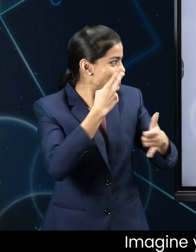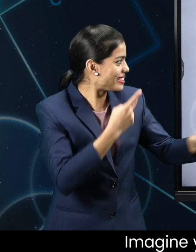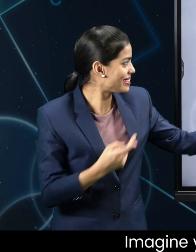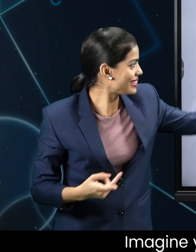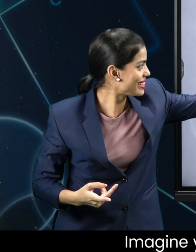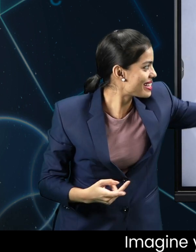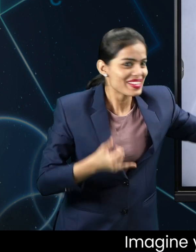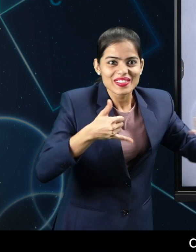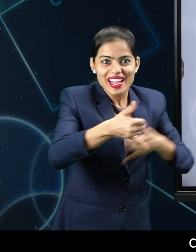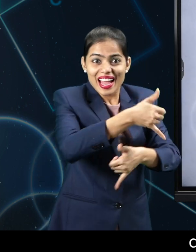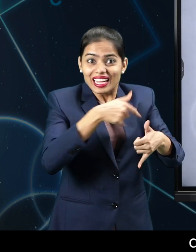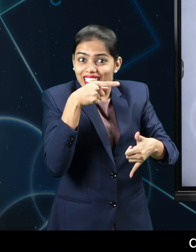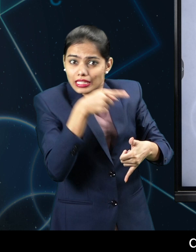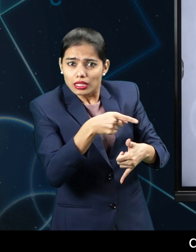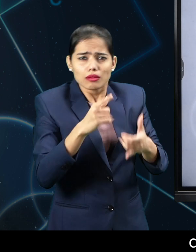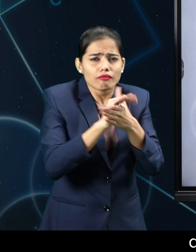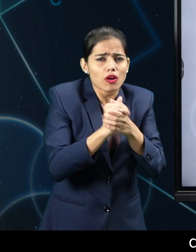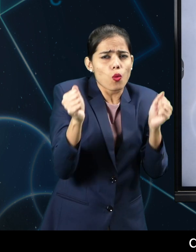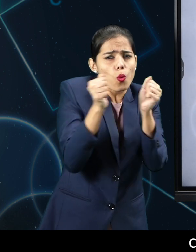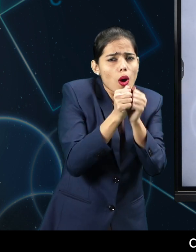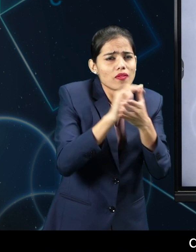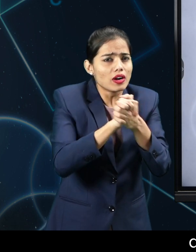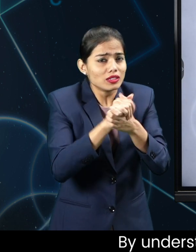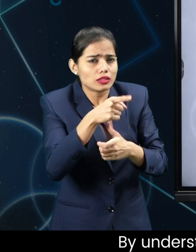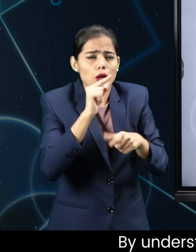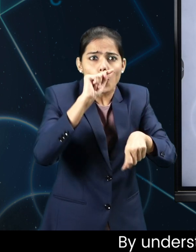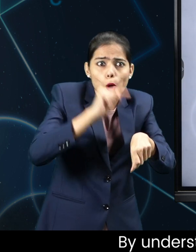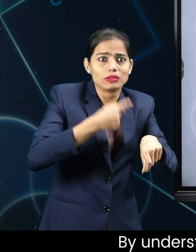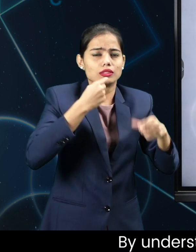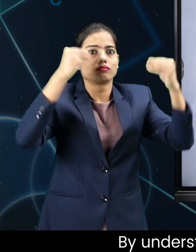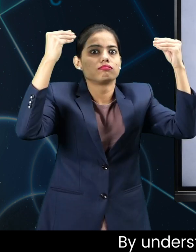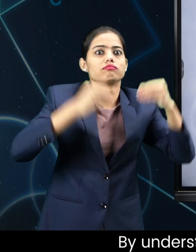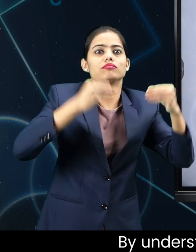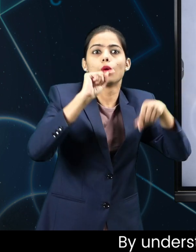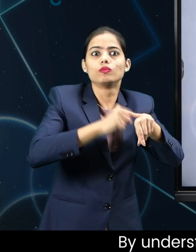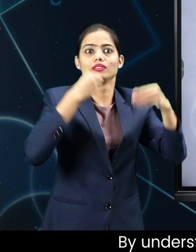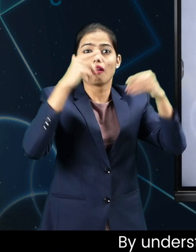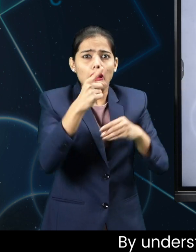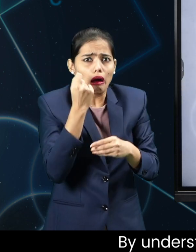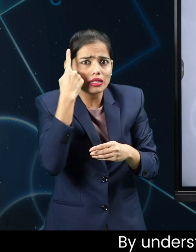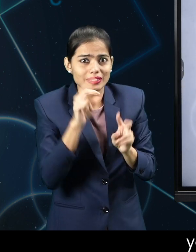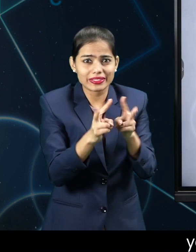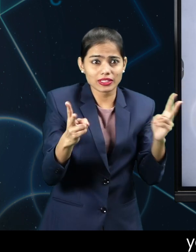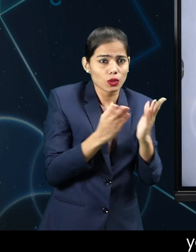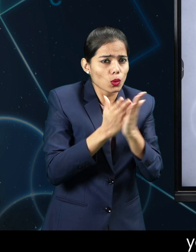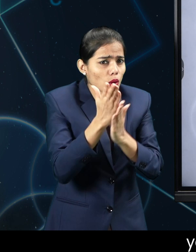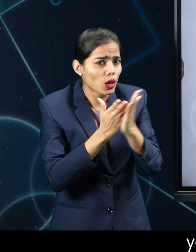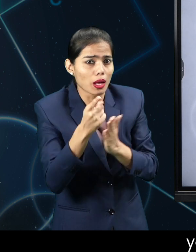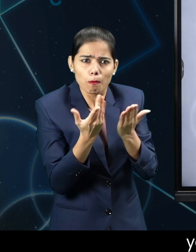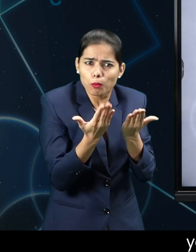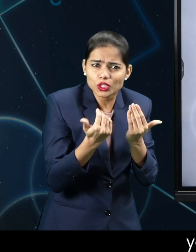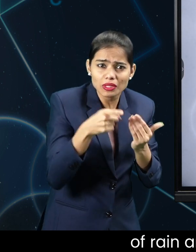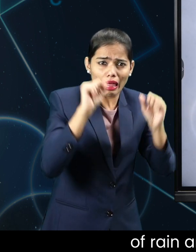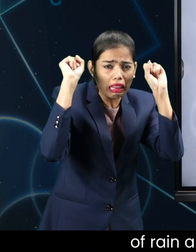with friends and there's a chance of rain. By understanding different types of probability, you can assess